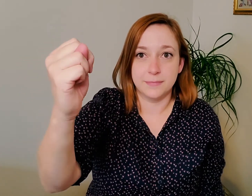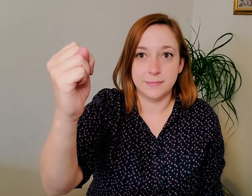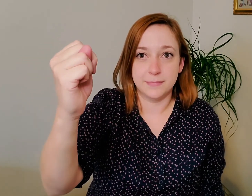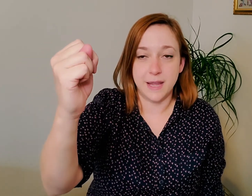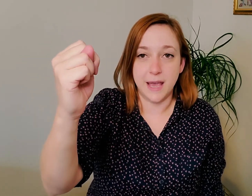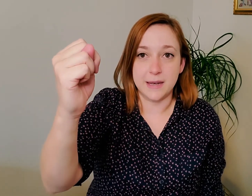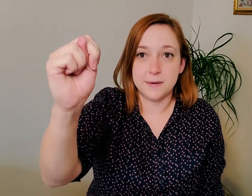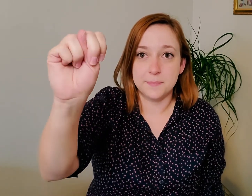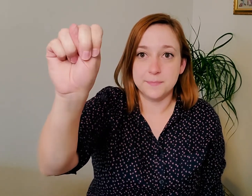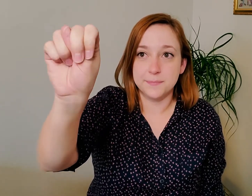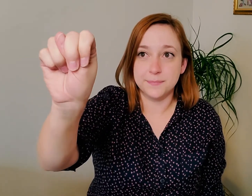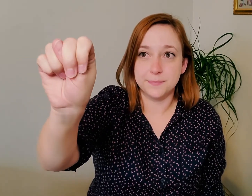N.